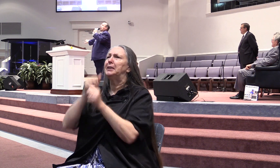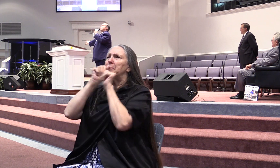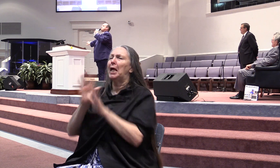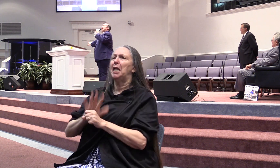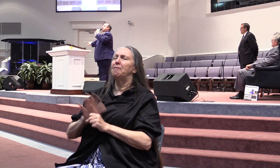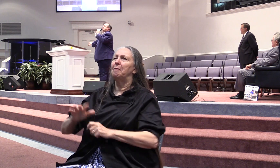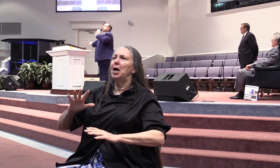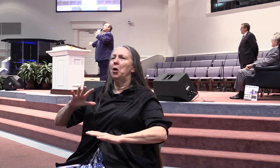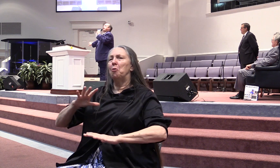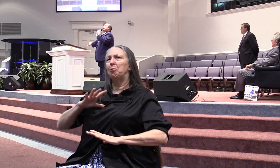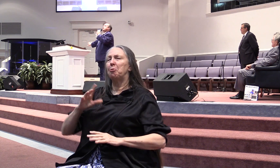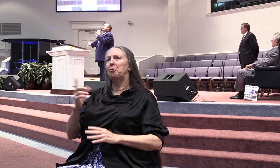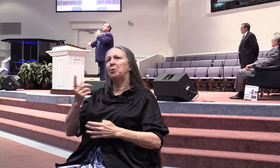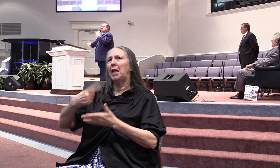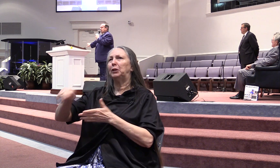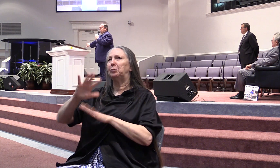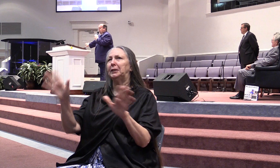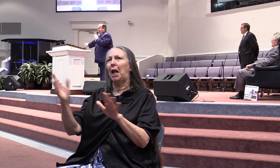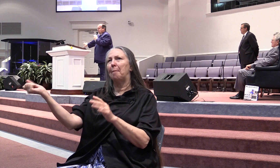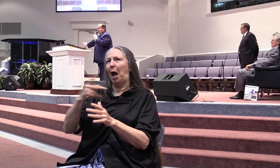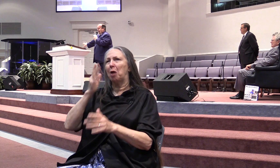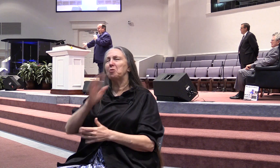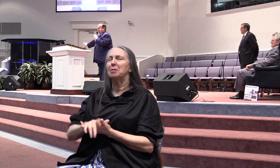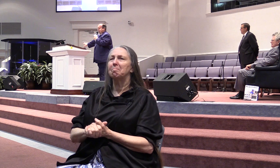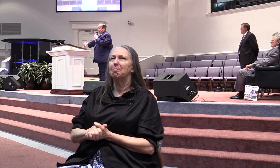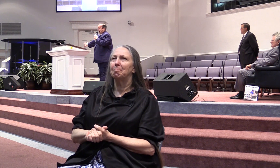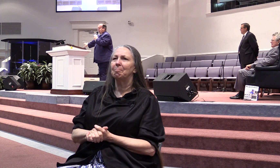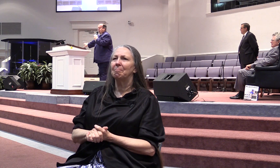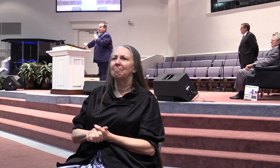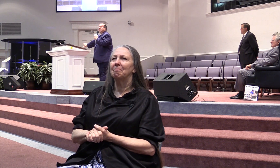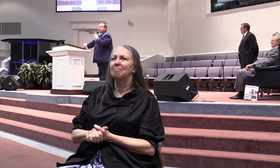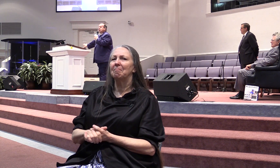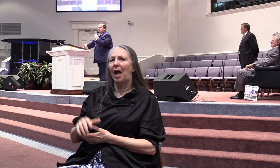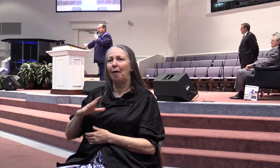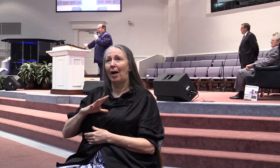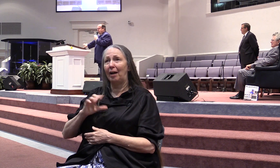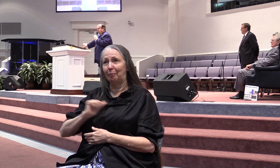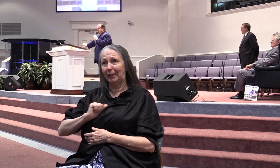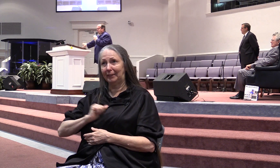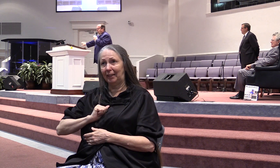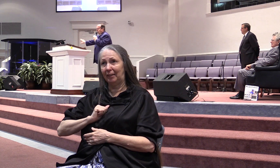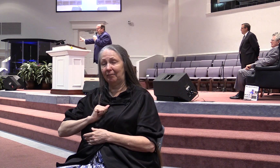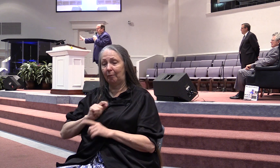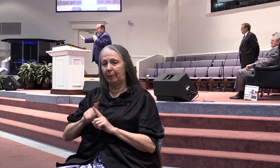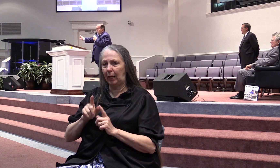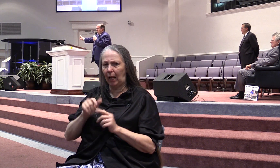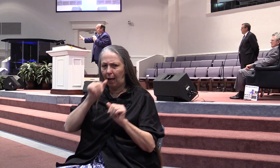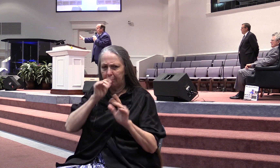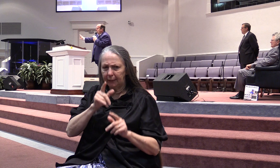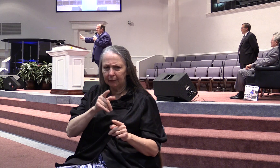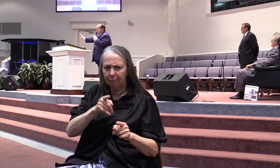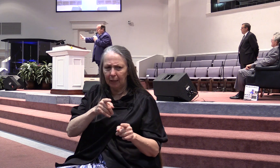I'm pretty sure I'll be back next Sunday. When I do that, I'm not depriving me. I'm depriving someone down the